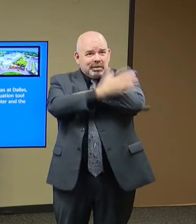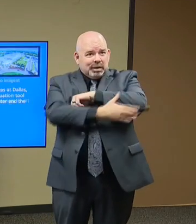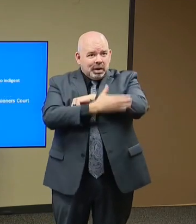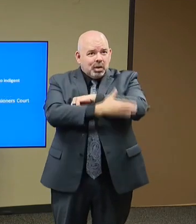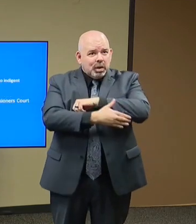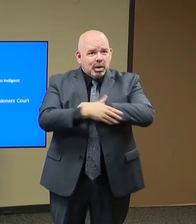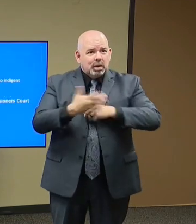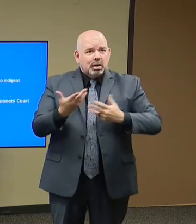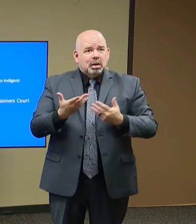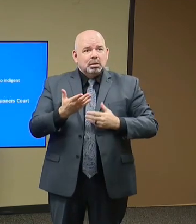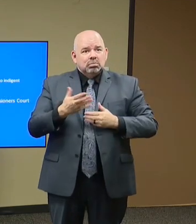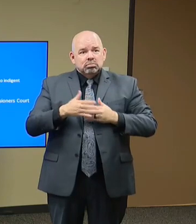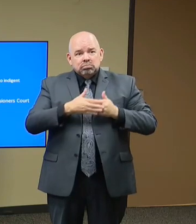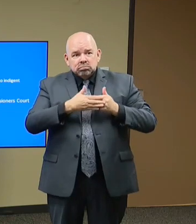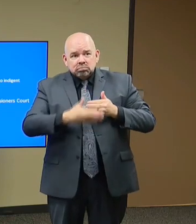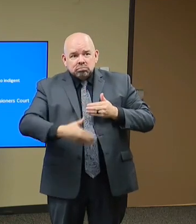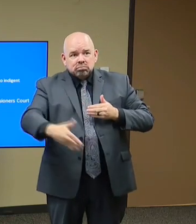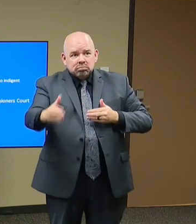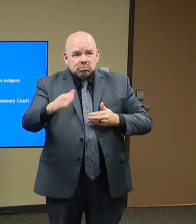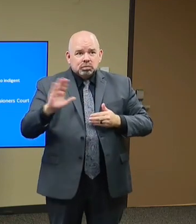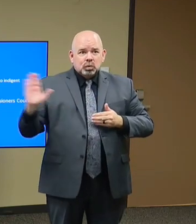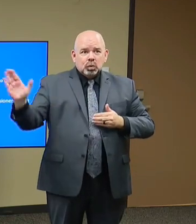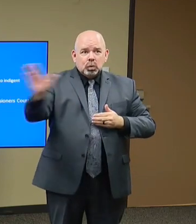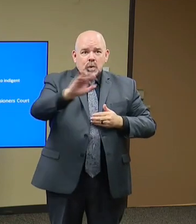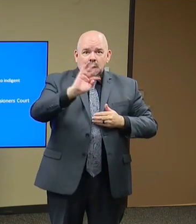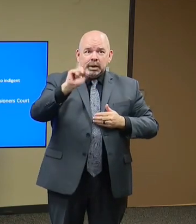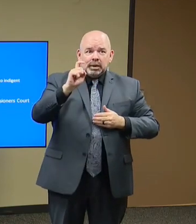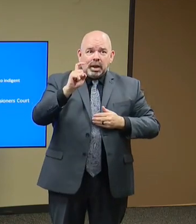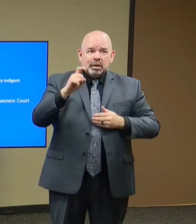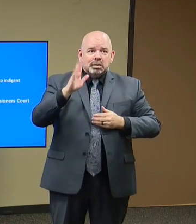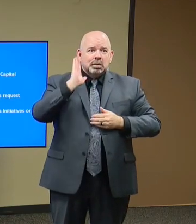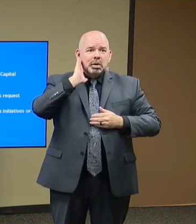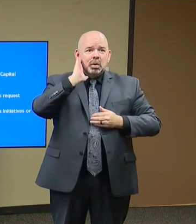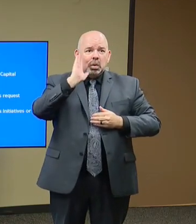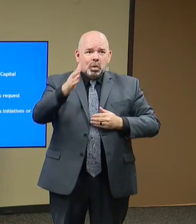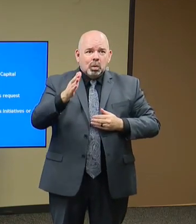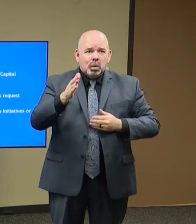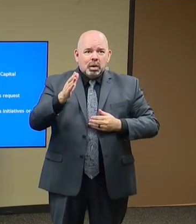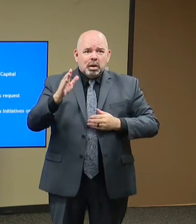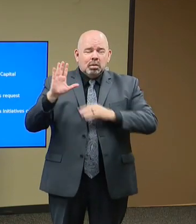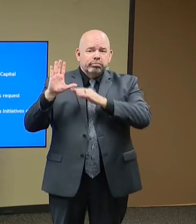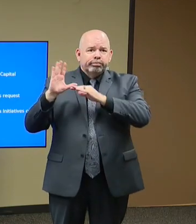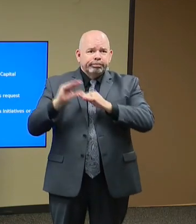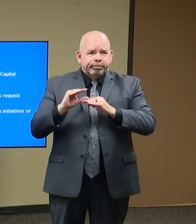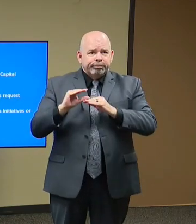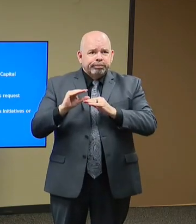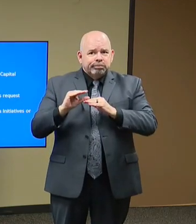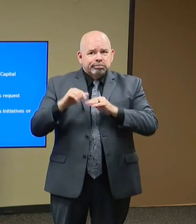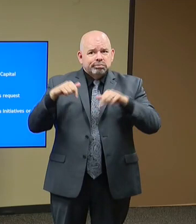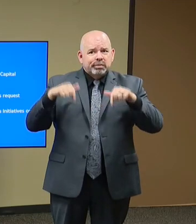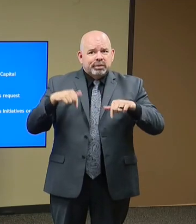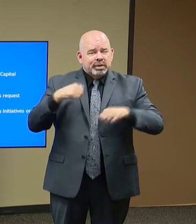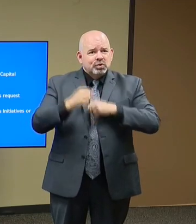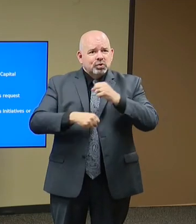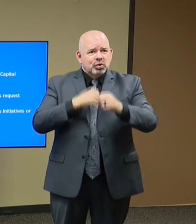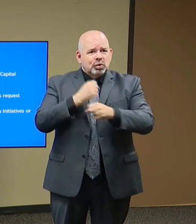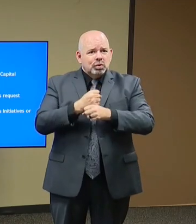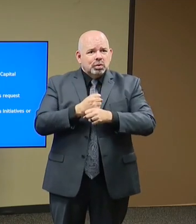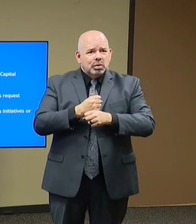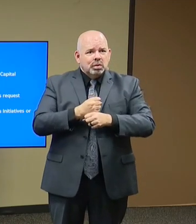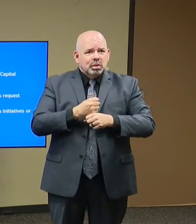will see your taxes go down this year at the county level, and Parkland likewise will cut taxes as they have the last couple of